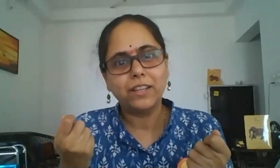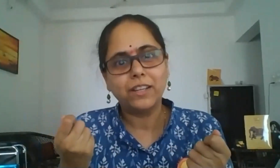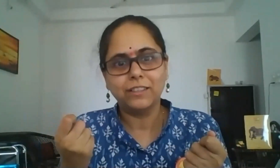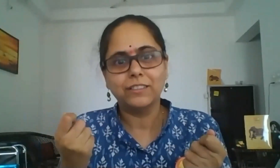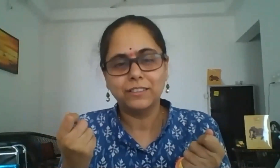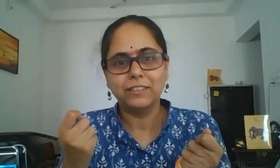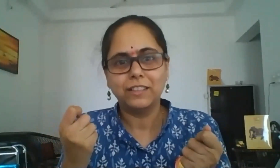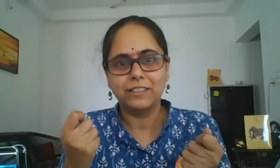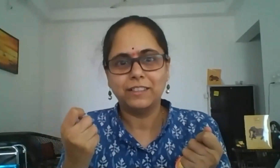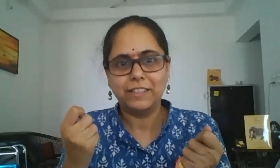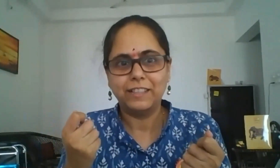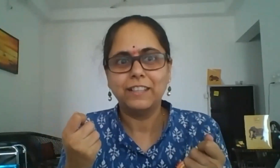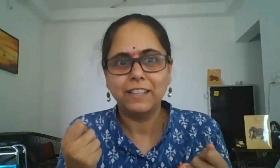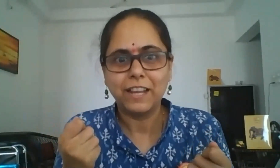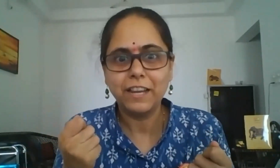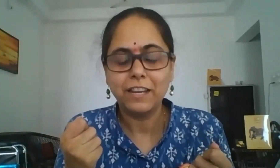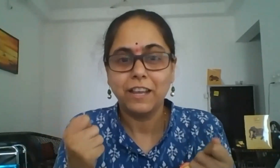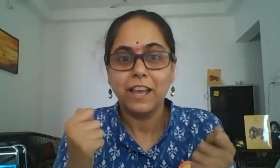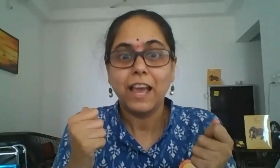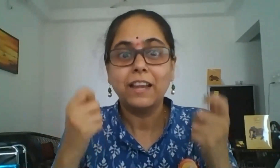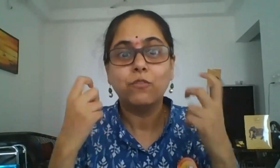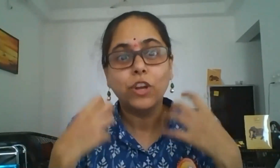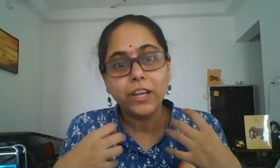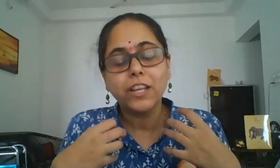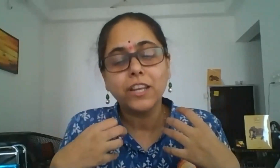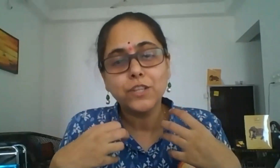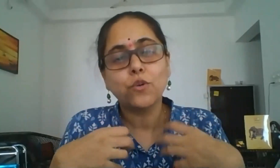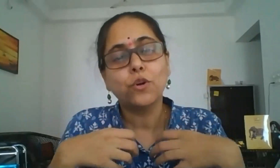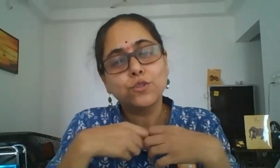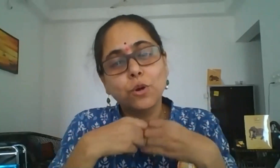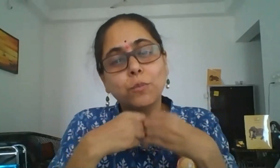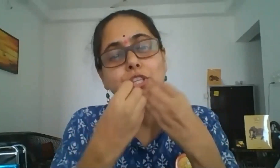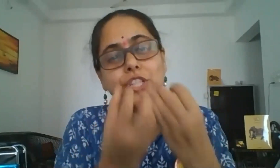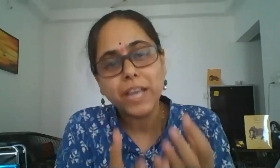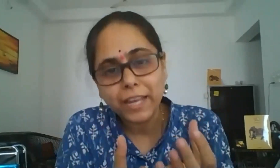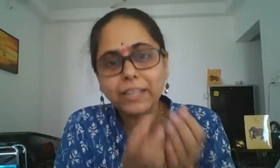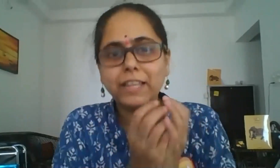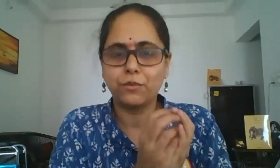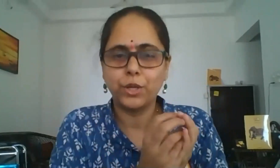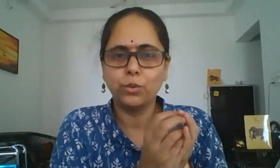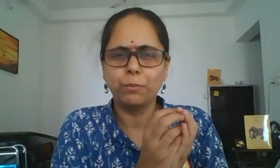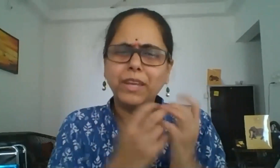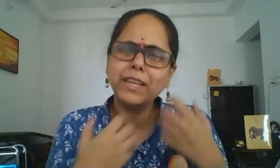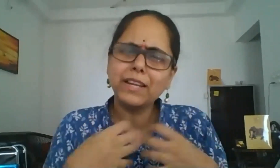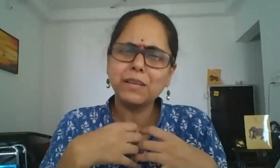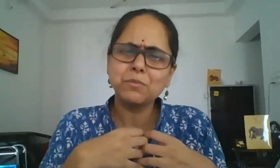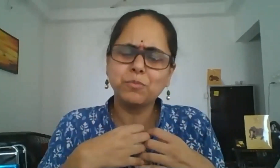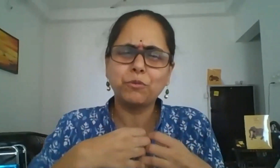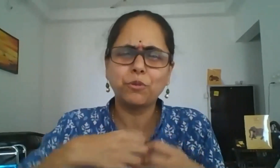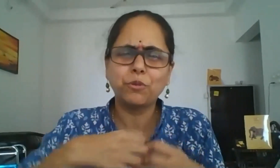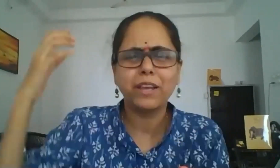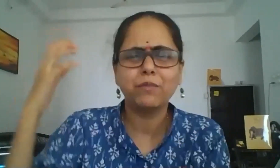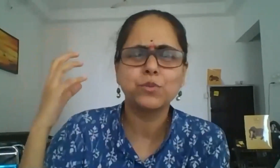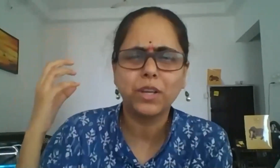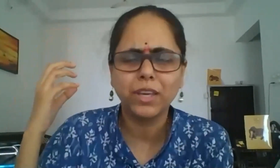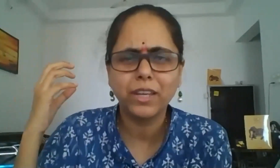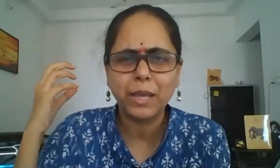Volunteering, right? And volunteering is also about sharing that we do. Many a times before, when I was working in